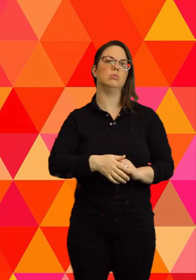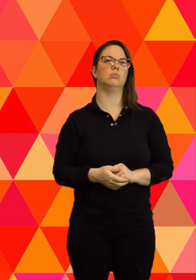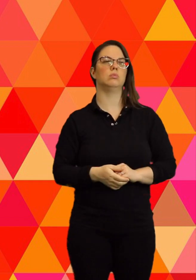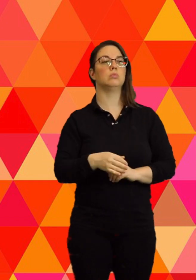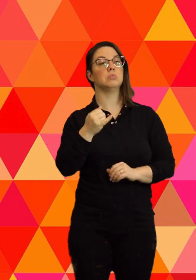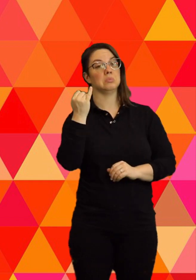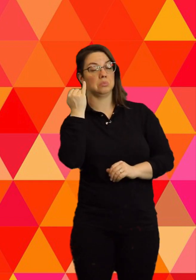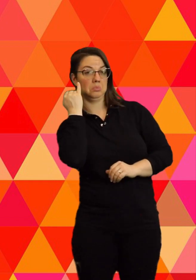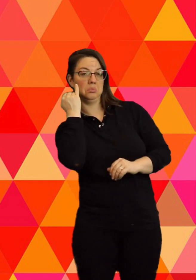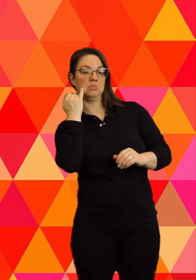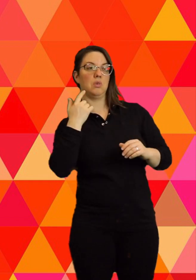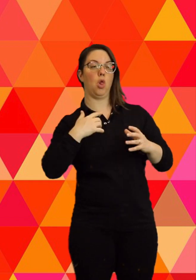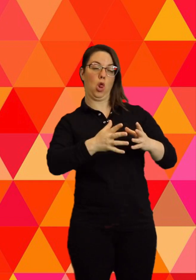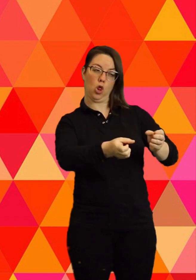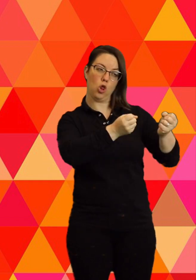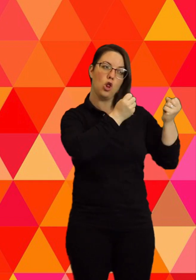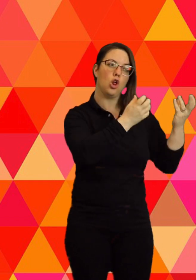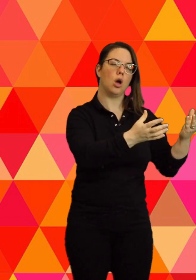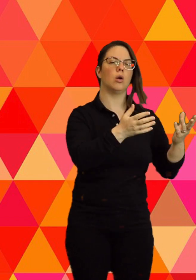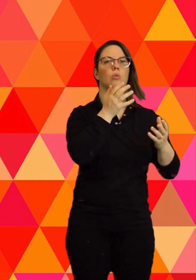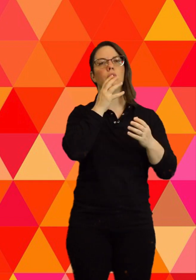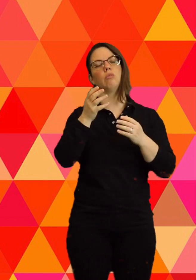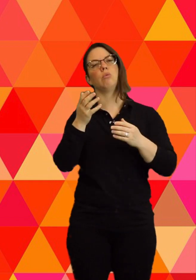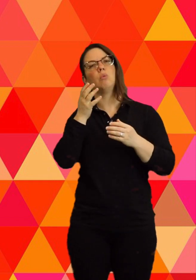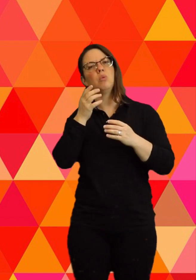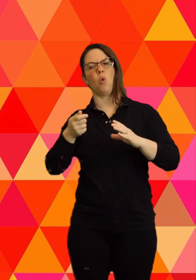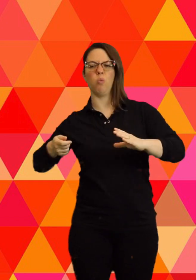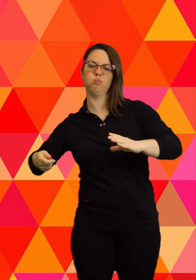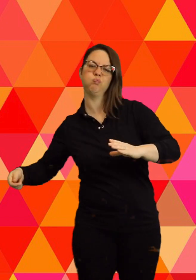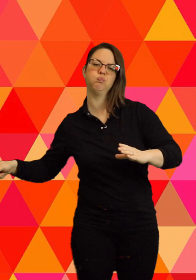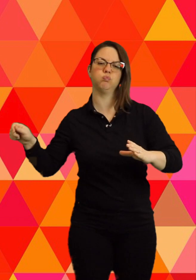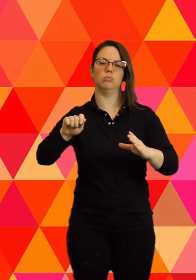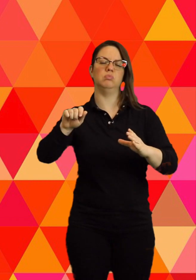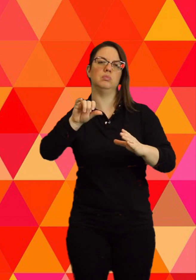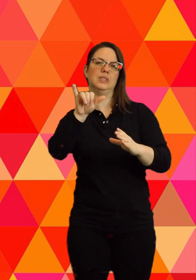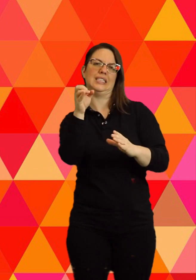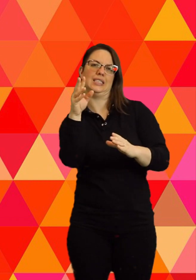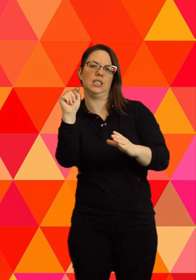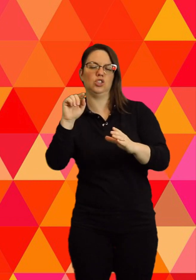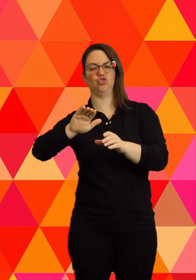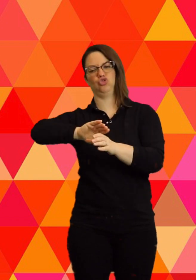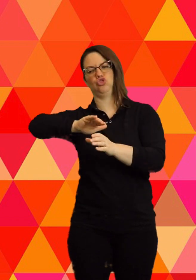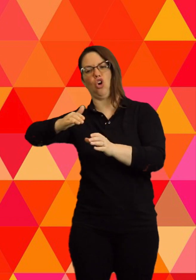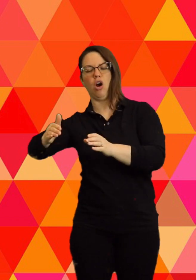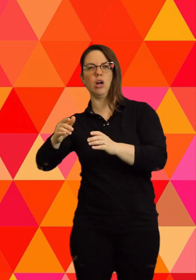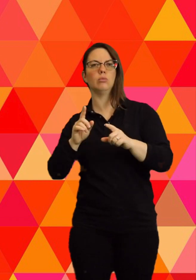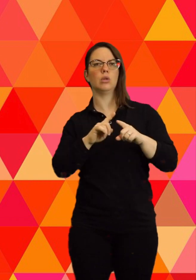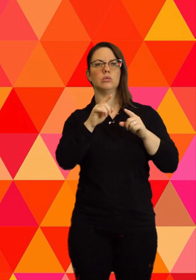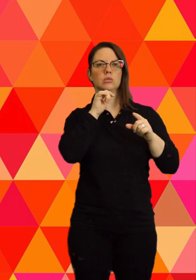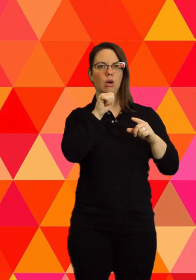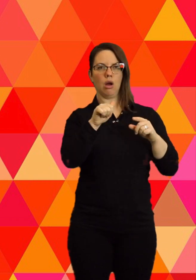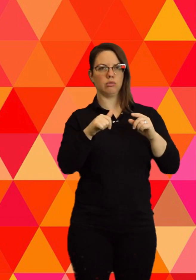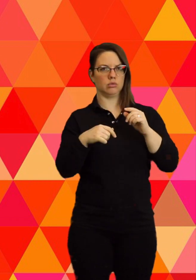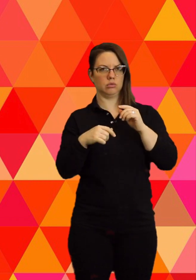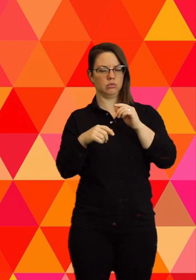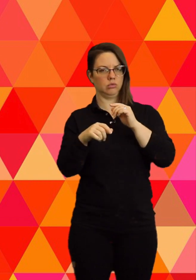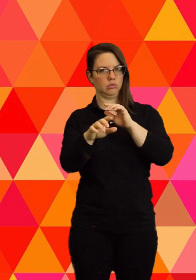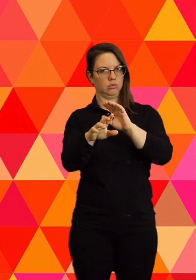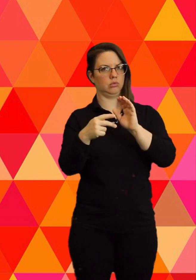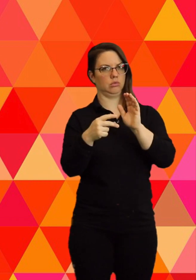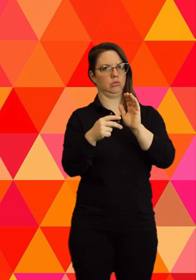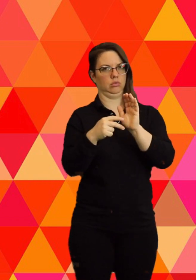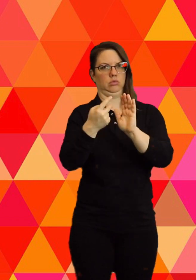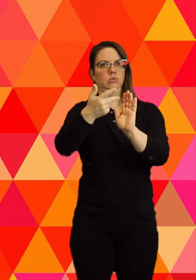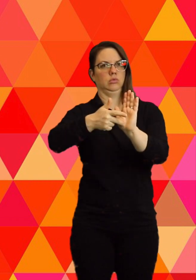of yeast. You don't have to use a whole lot of yeast even if you're making a larger quantity, so don't go overboard on the yeast